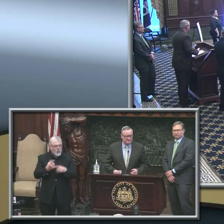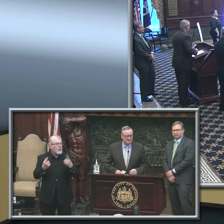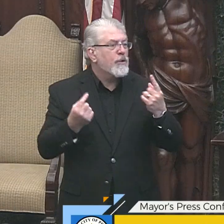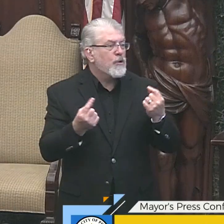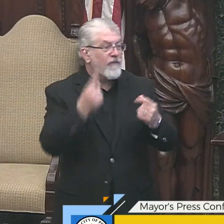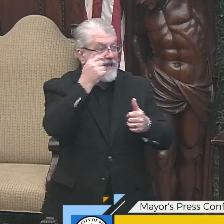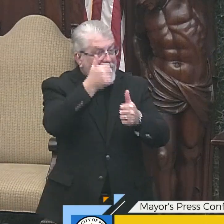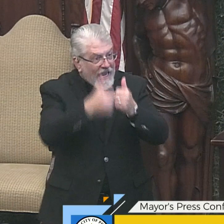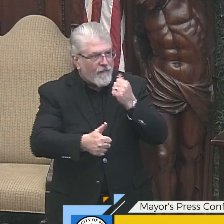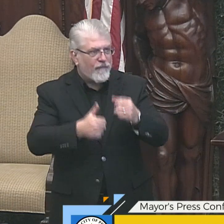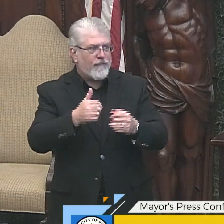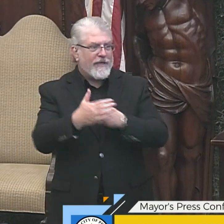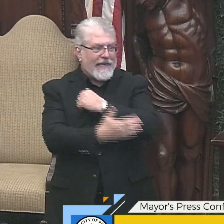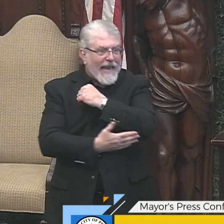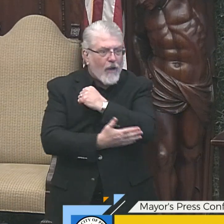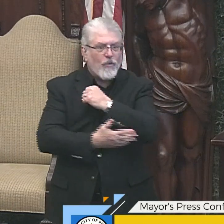early?